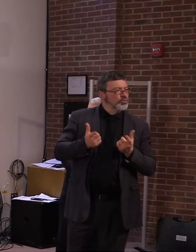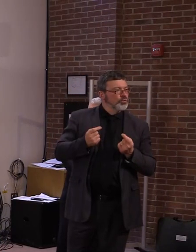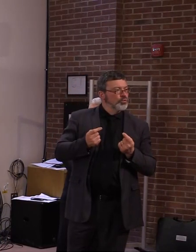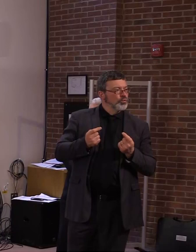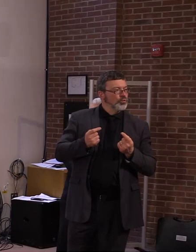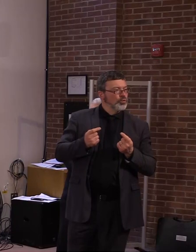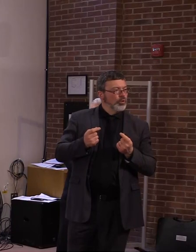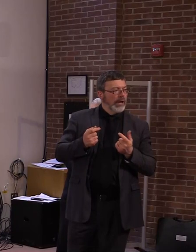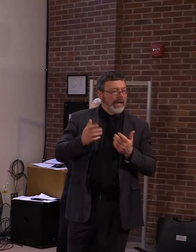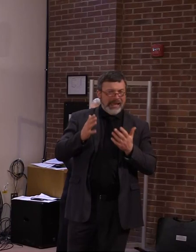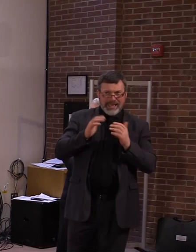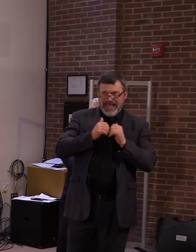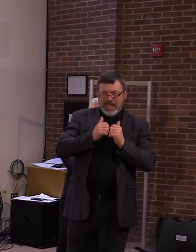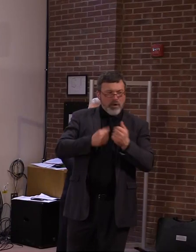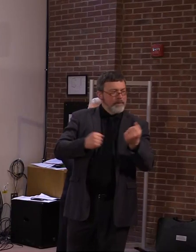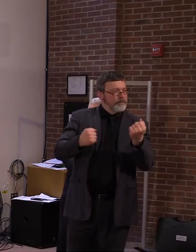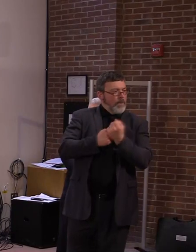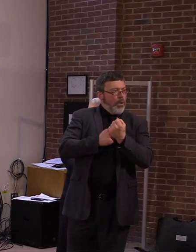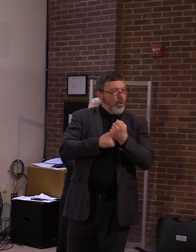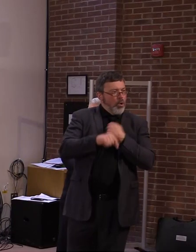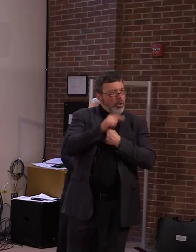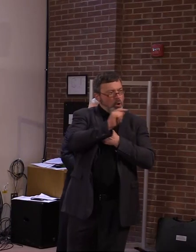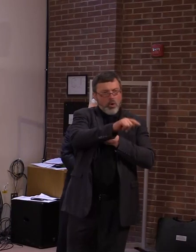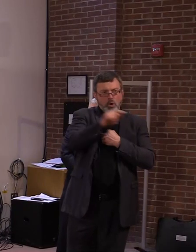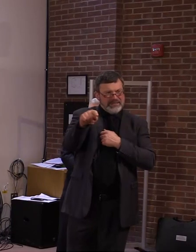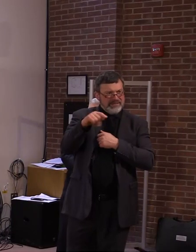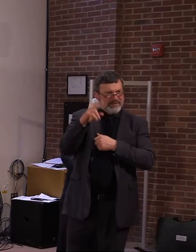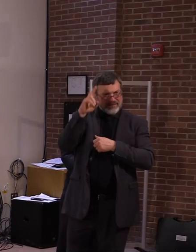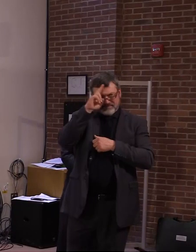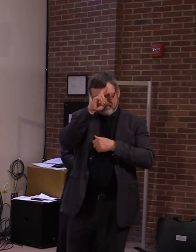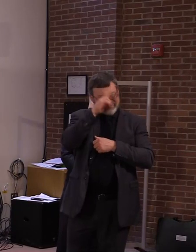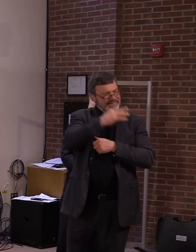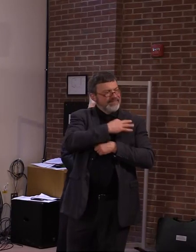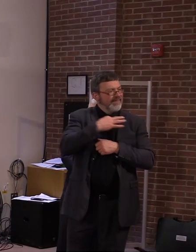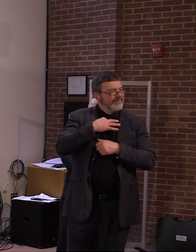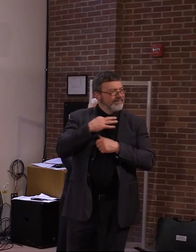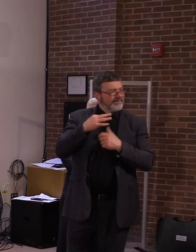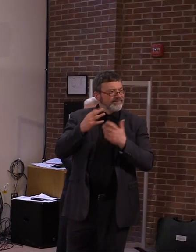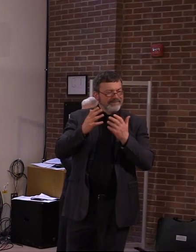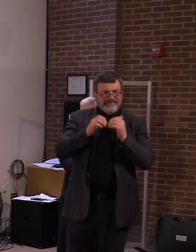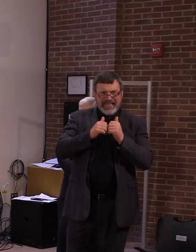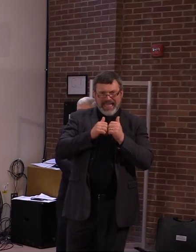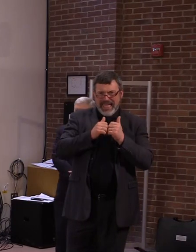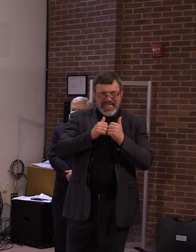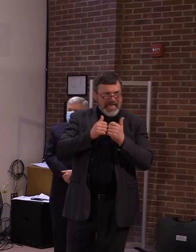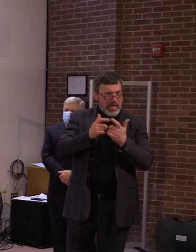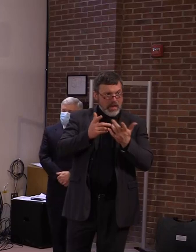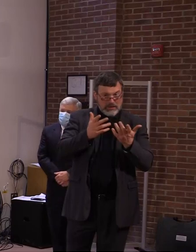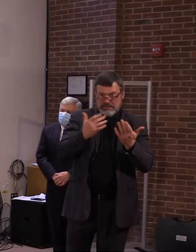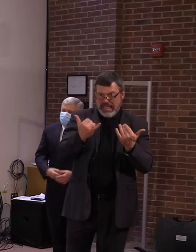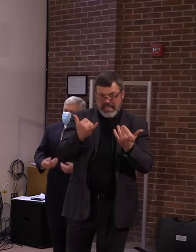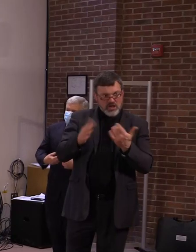support hospital workers at this time as they work through this largest surge yet of the pandemic in Vermont.